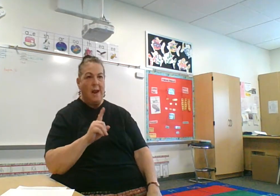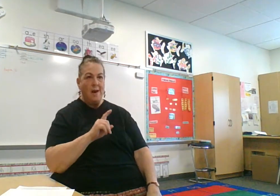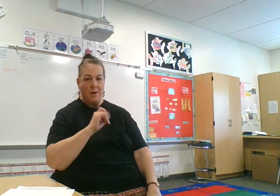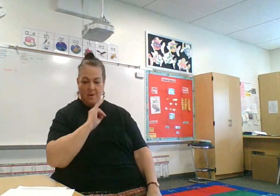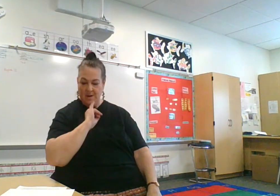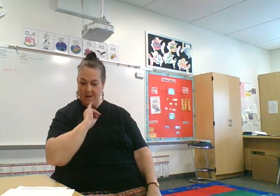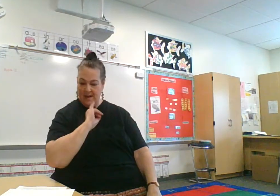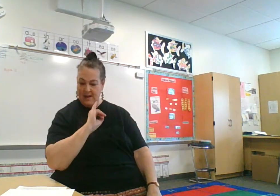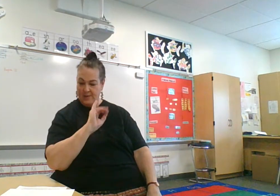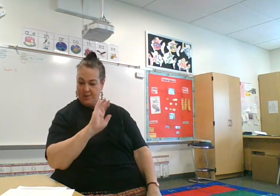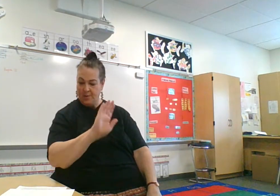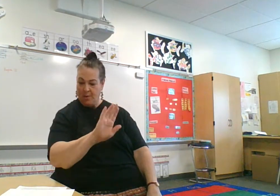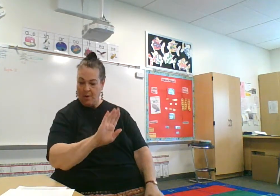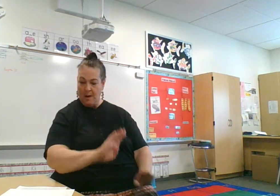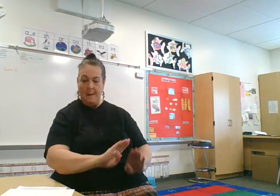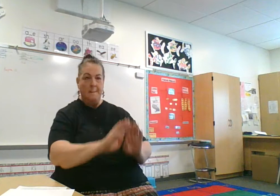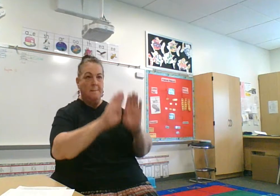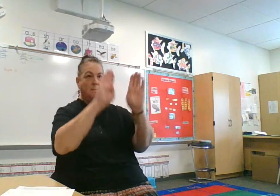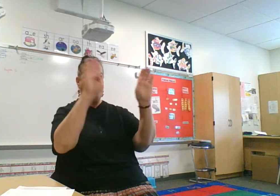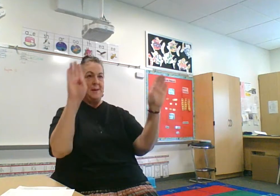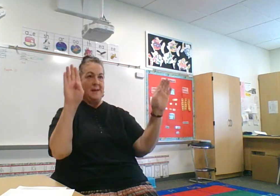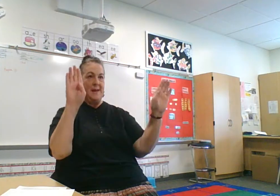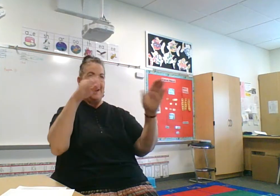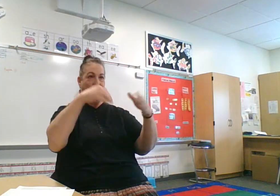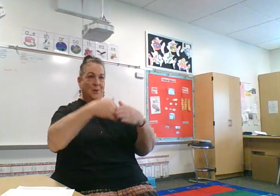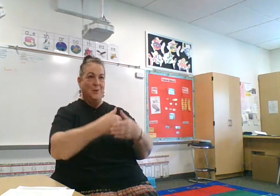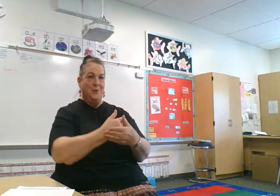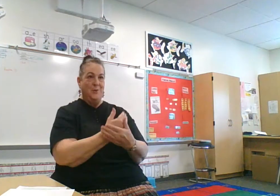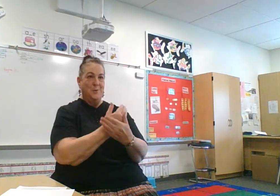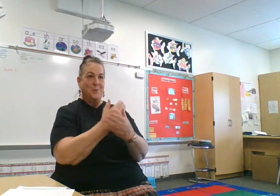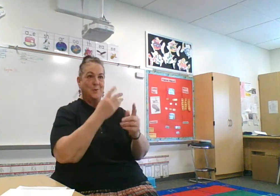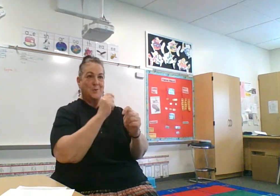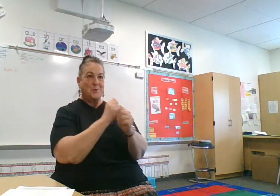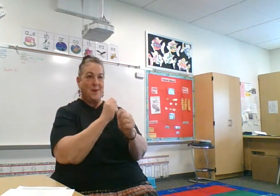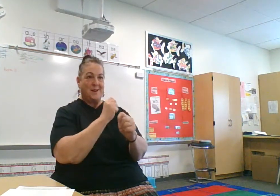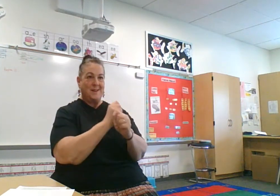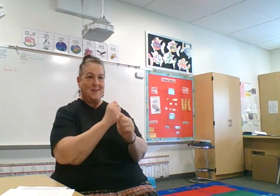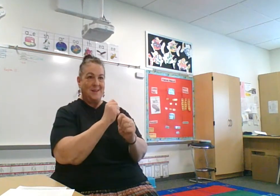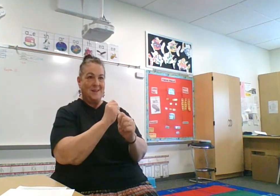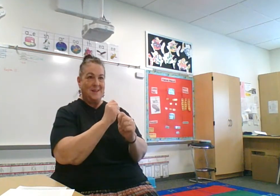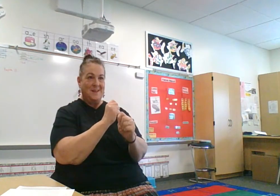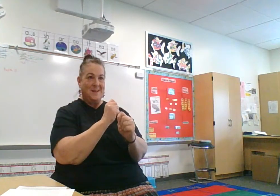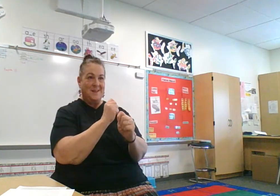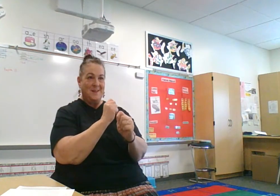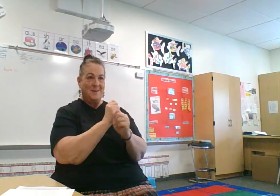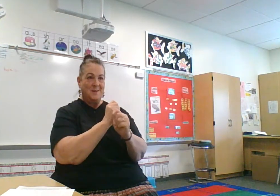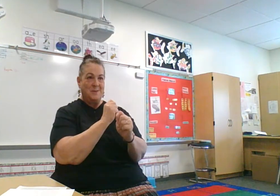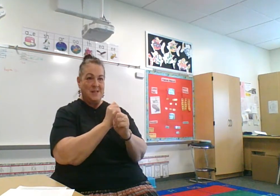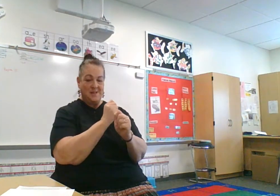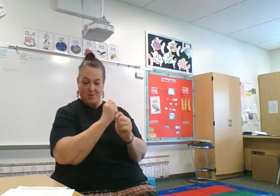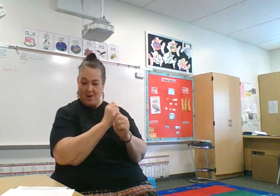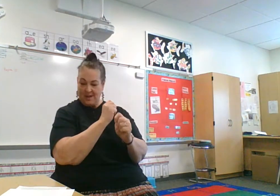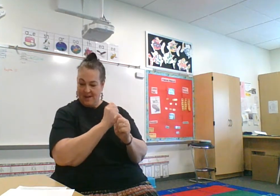Where is your big new truck? 2 T's. Truck.